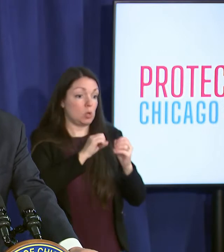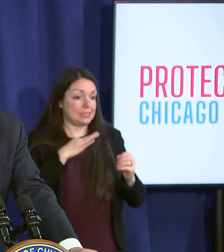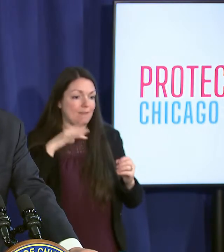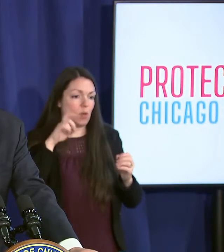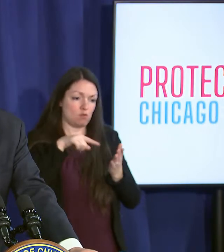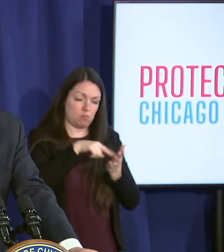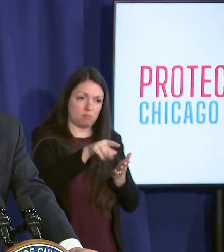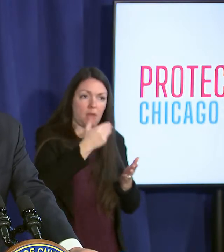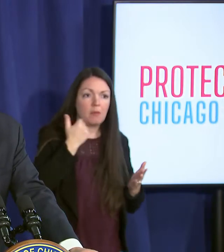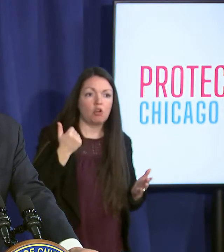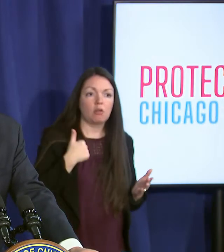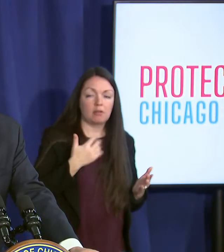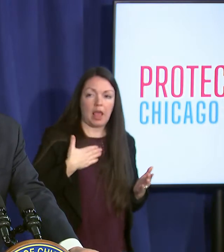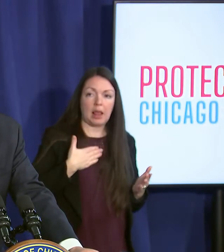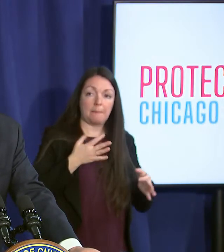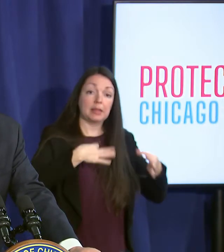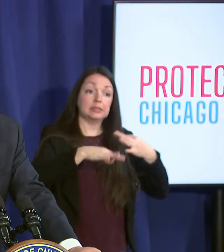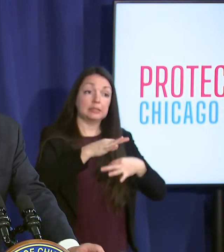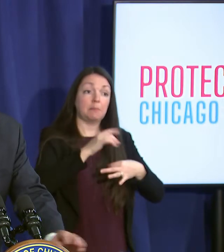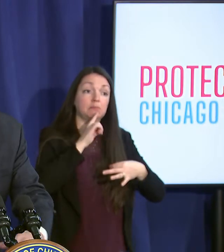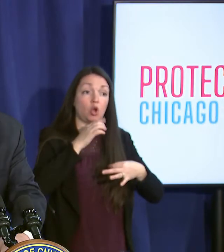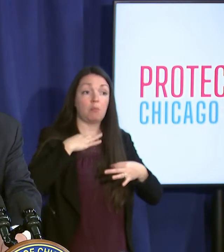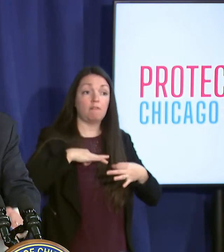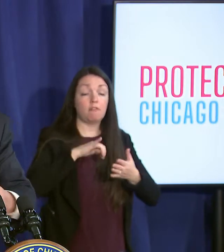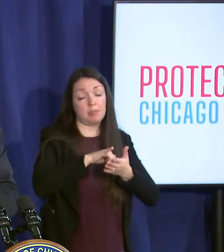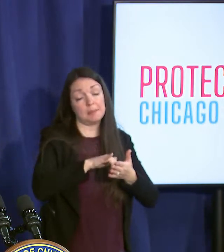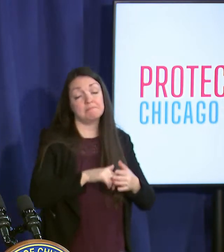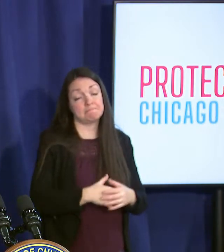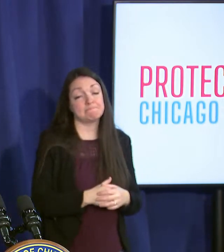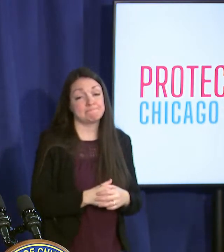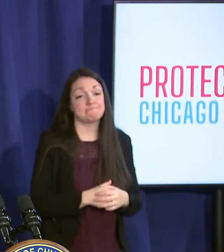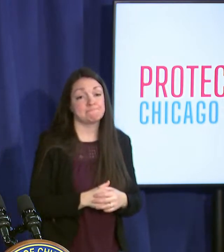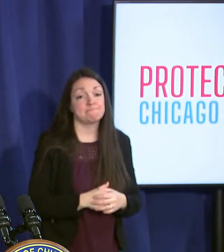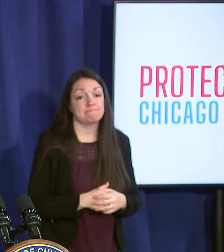compensate better. And I'm glad the substitutes are the beneficiaries of that.